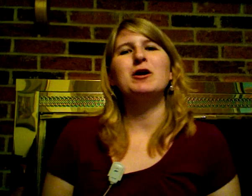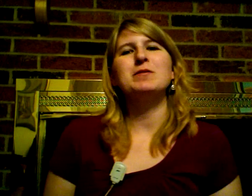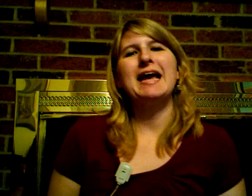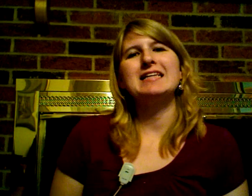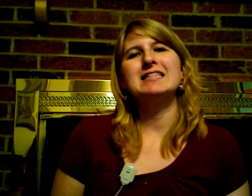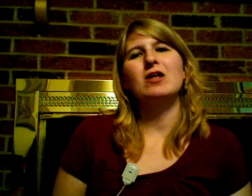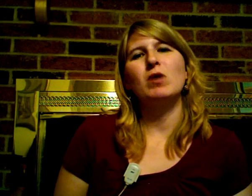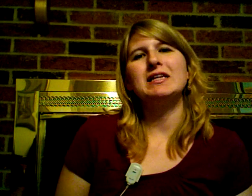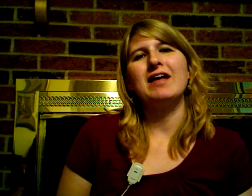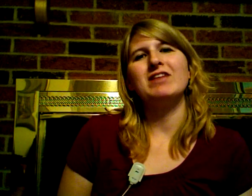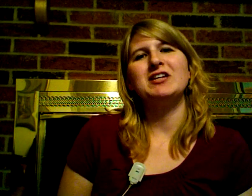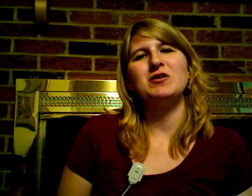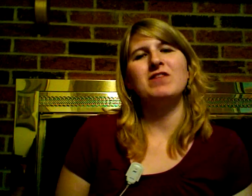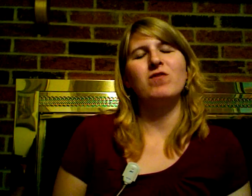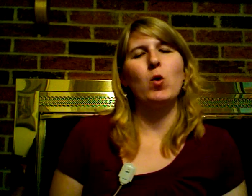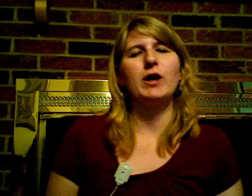Welcome to ASL 111, Unit 4.